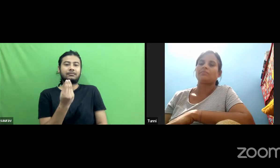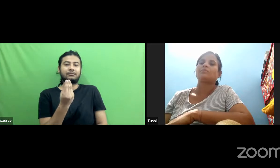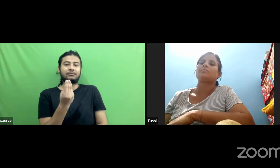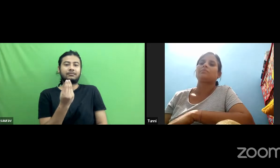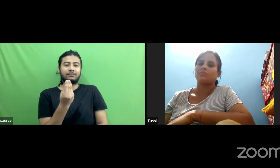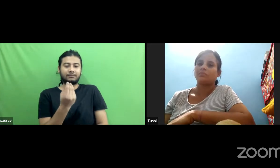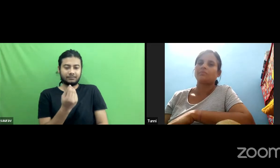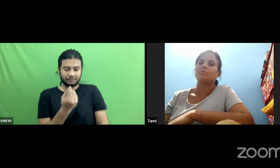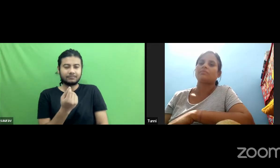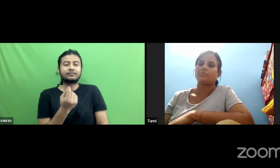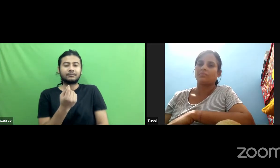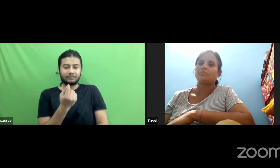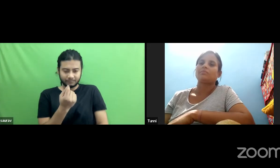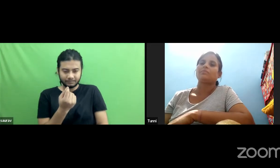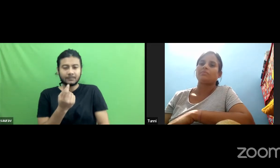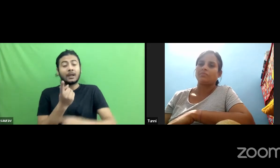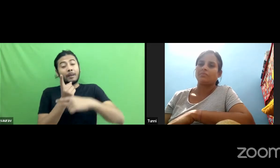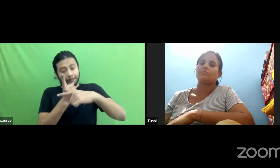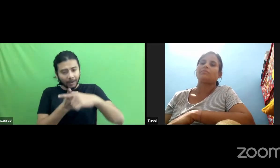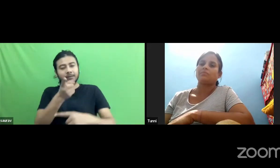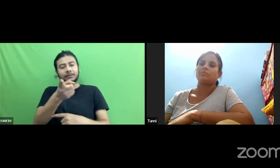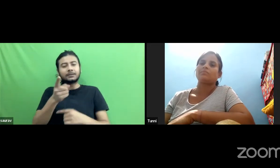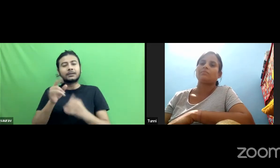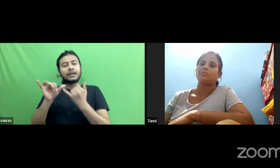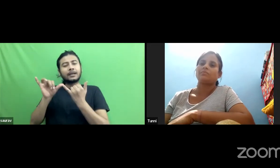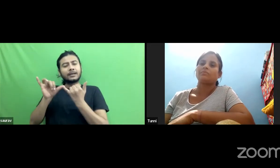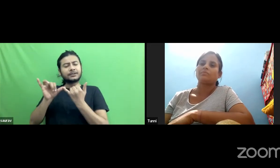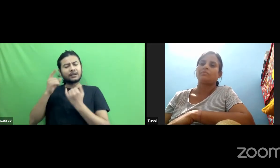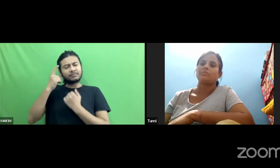And start praying to Krishna. And Krishna will make some arrangement.